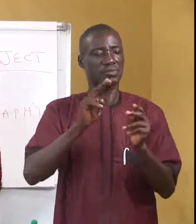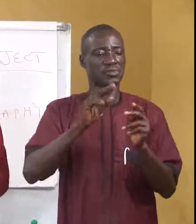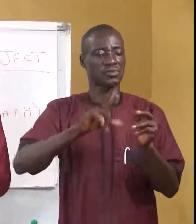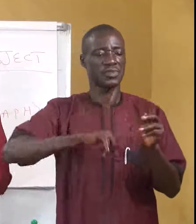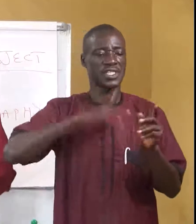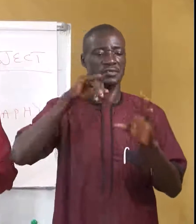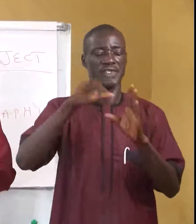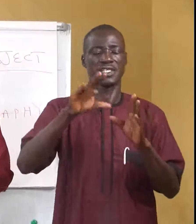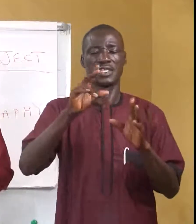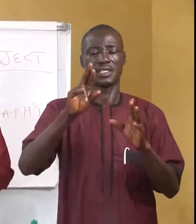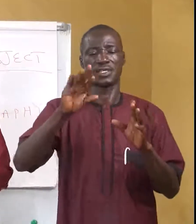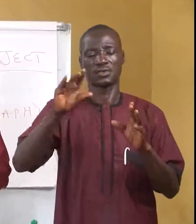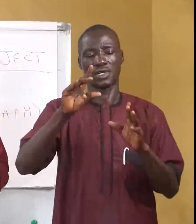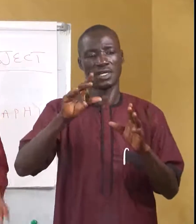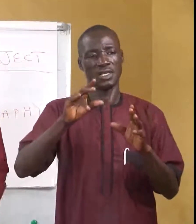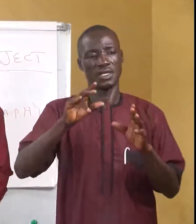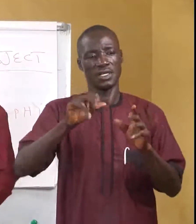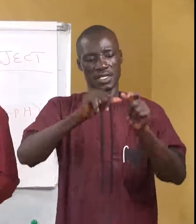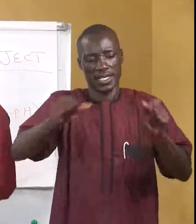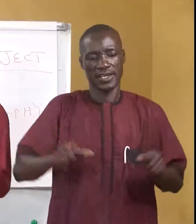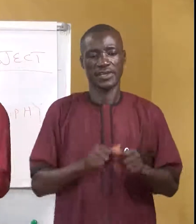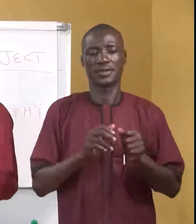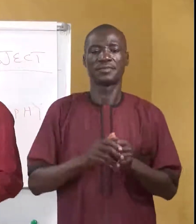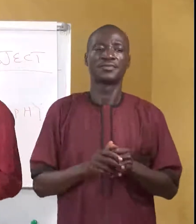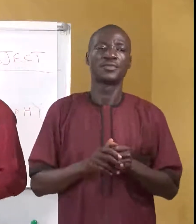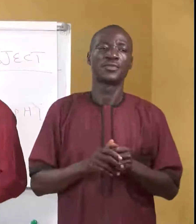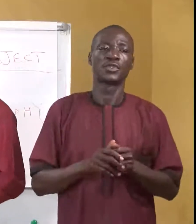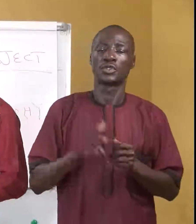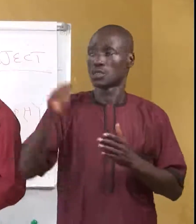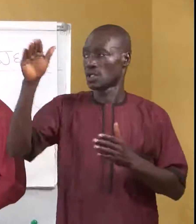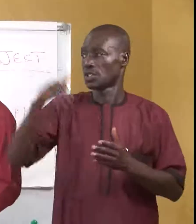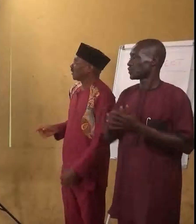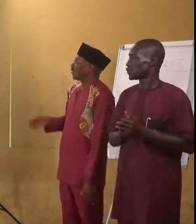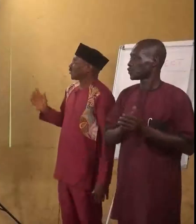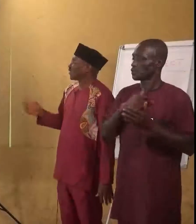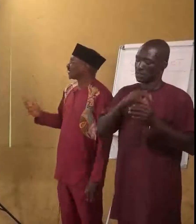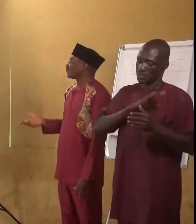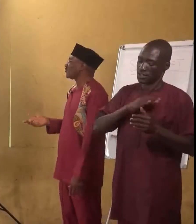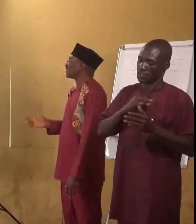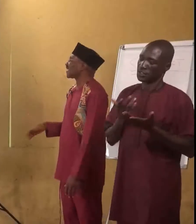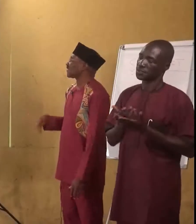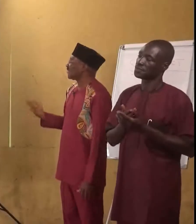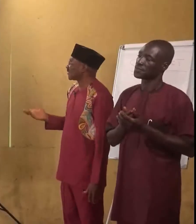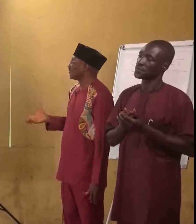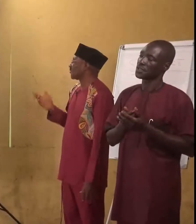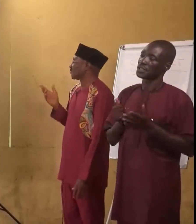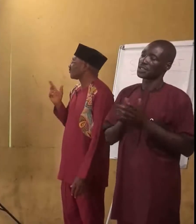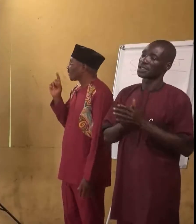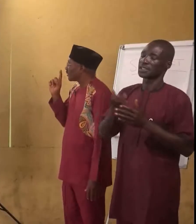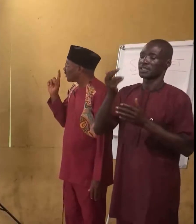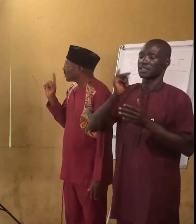of settlement? So let's look at some of the characteristics. They are listed here below. Rural settlements are